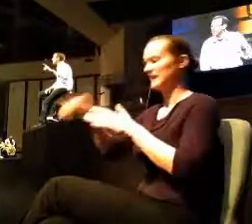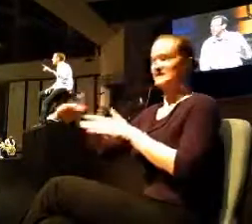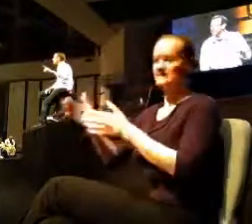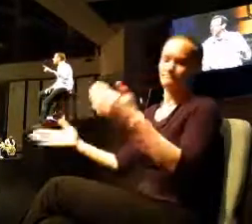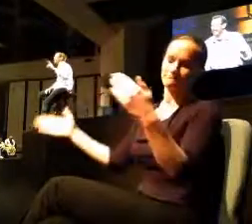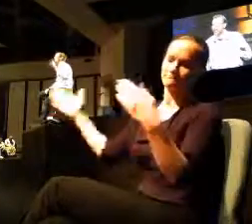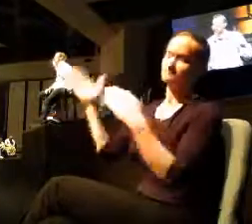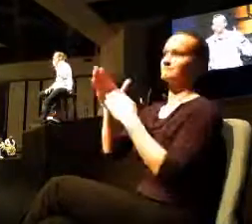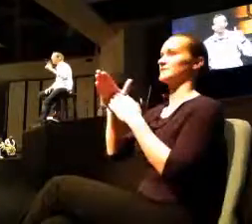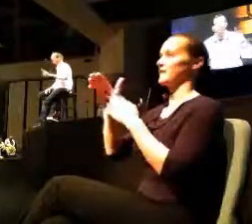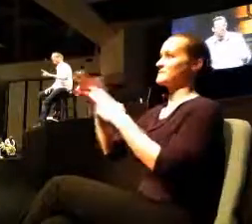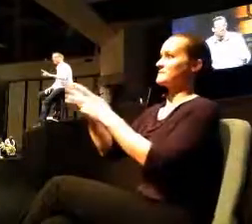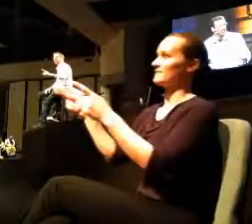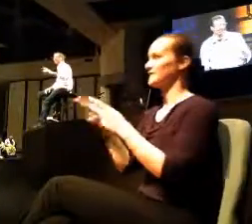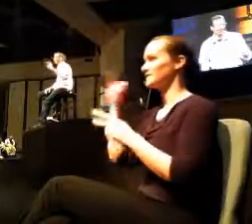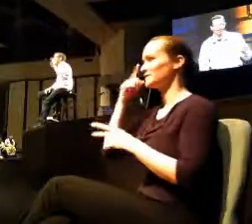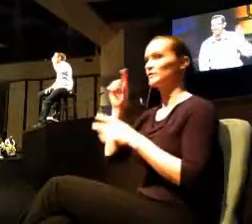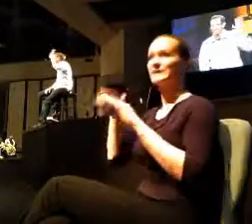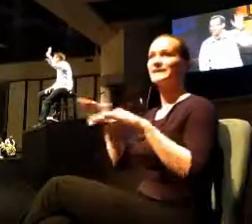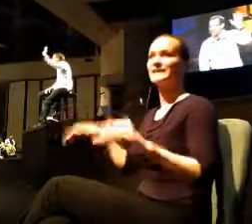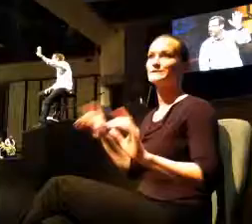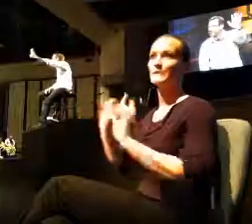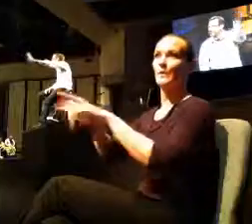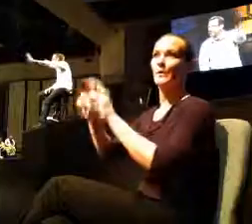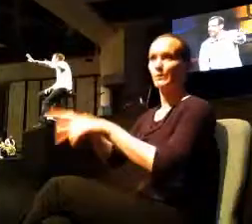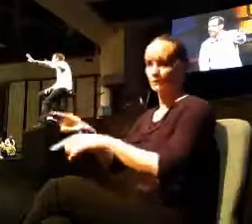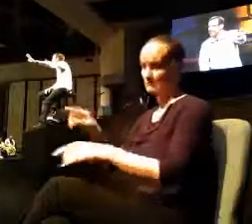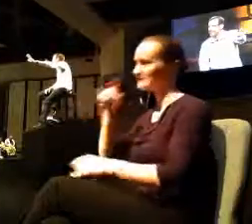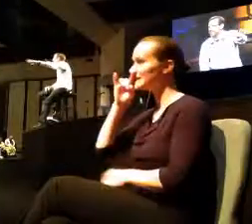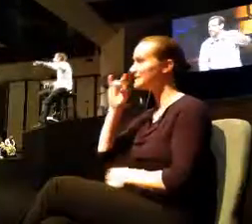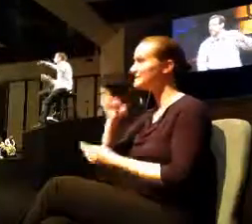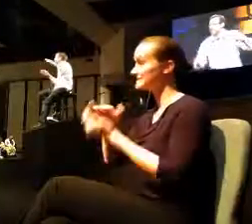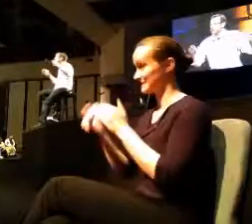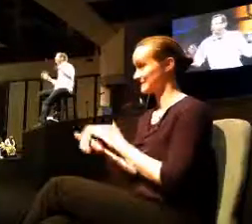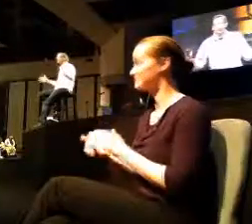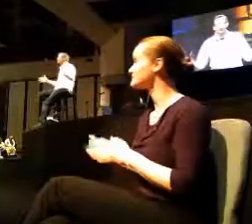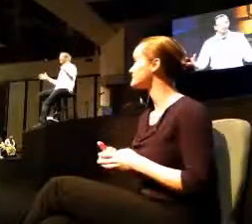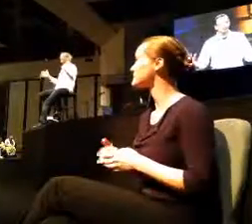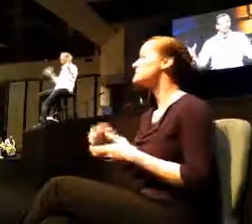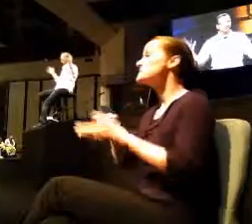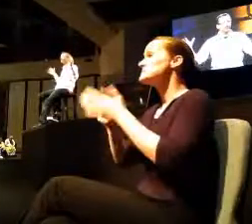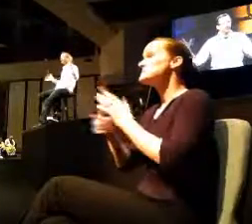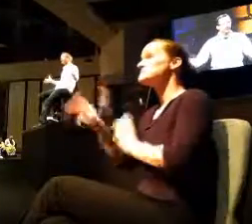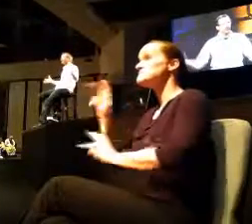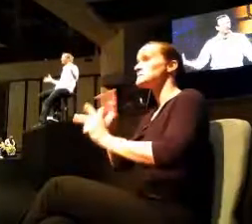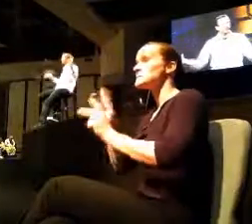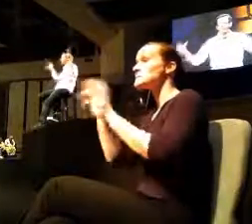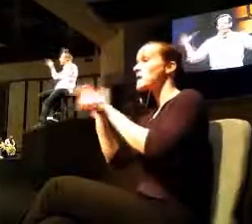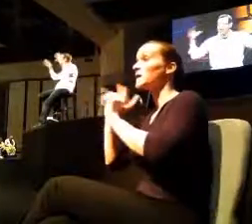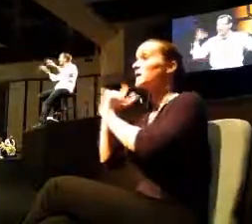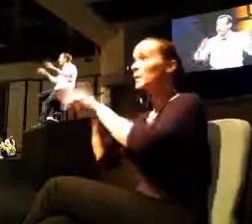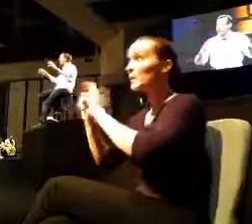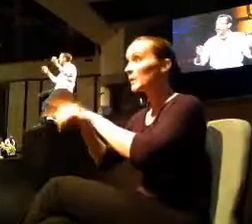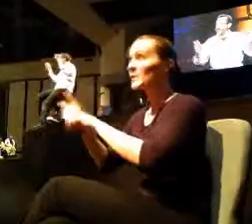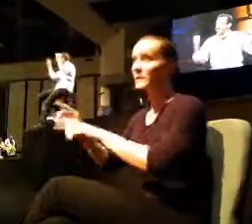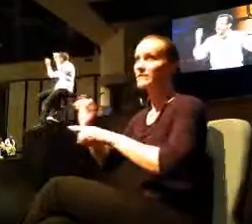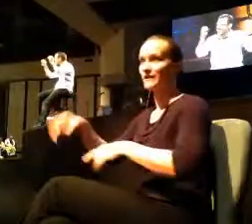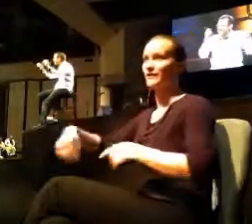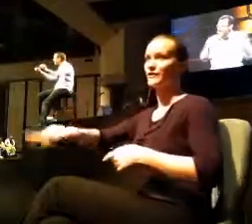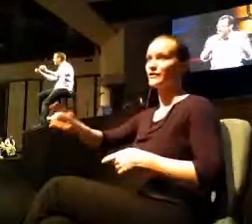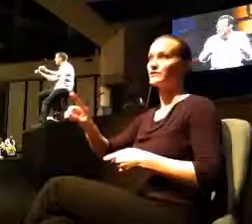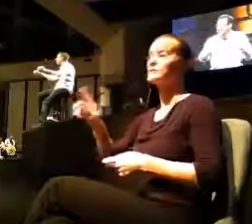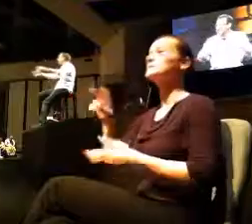to spend their time, that they'd want to spend their time in a place like Kid City, that students have adults that want to come into their lives